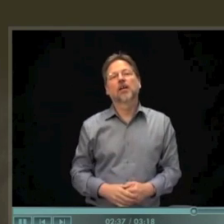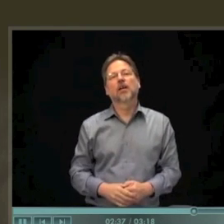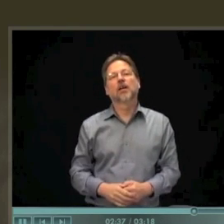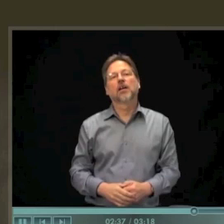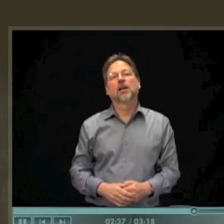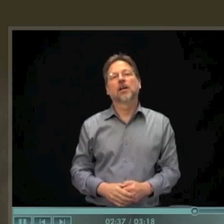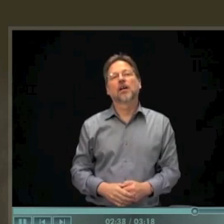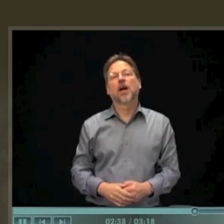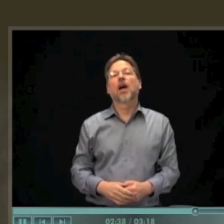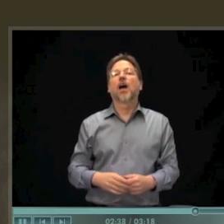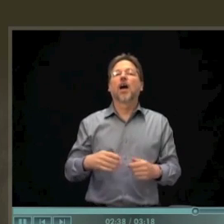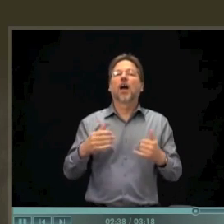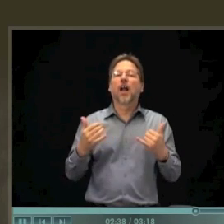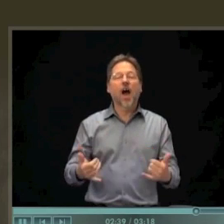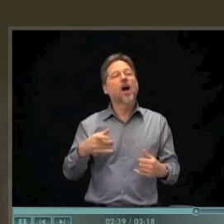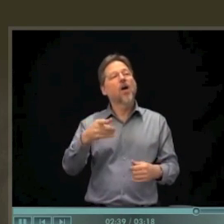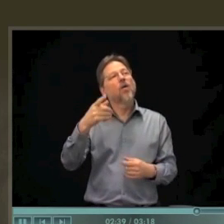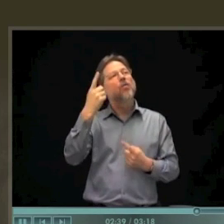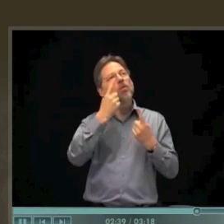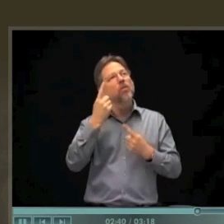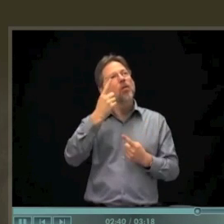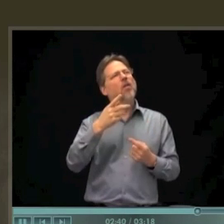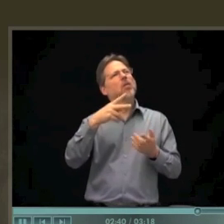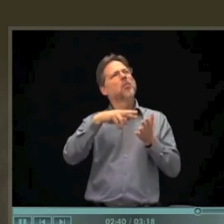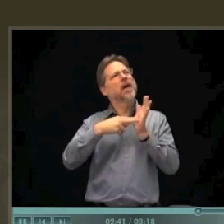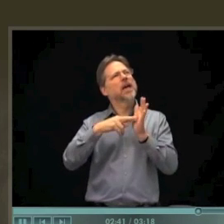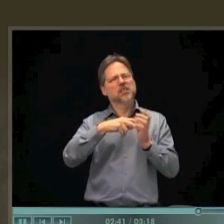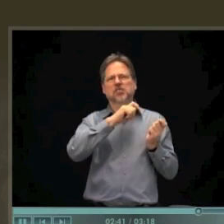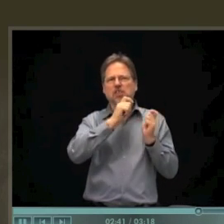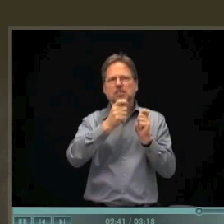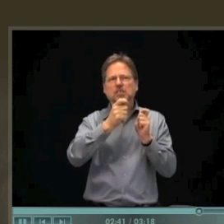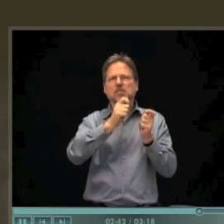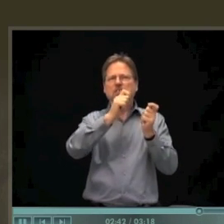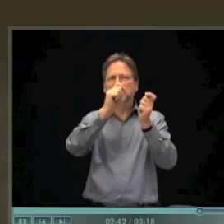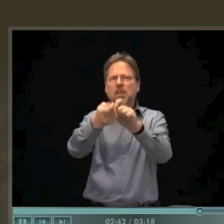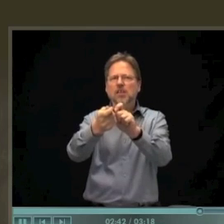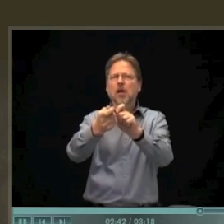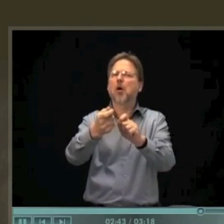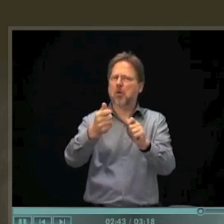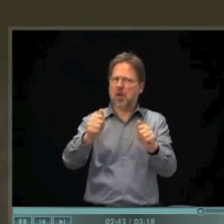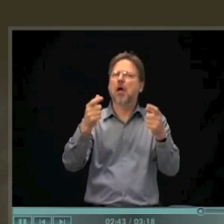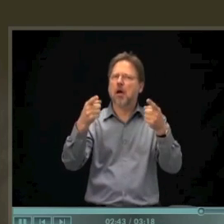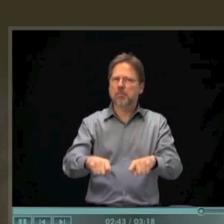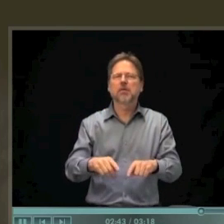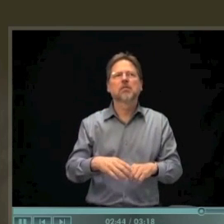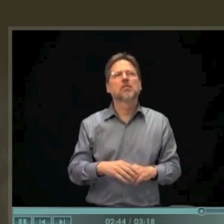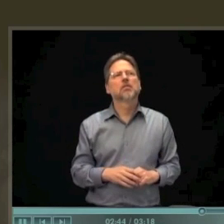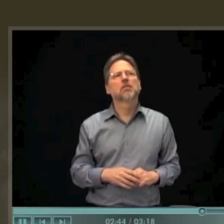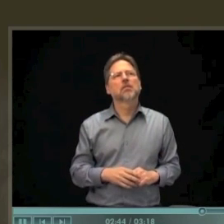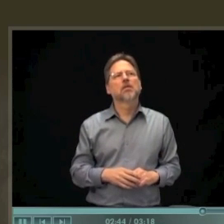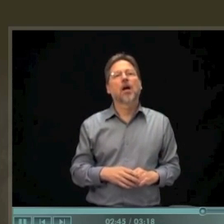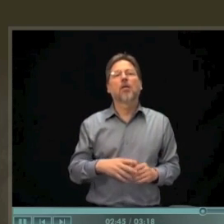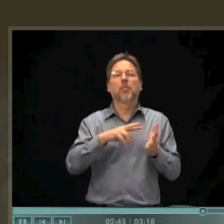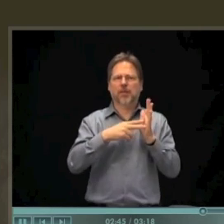We can see 3 different periods in the way that people signed the sign name. And we can